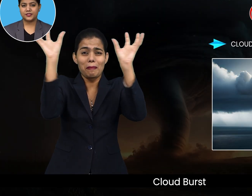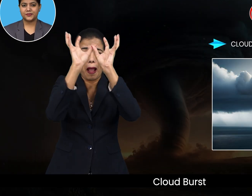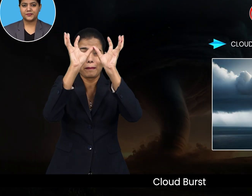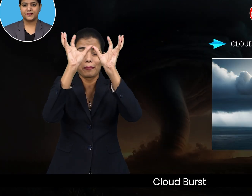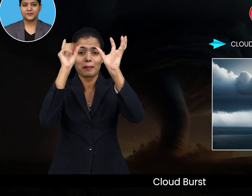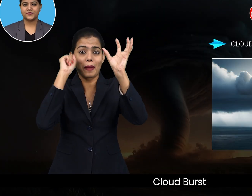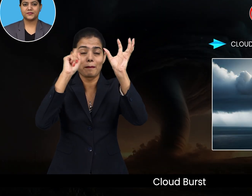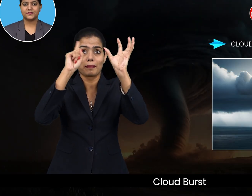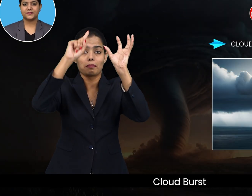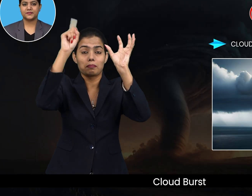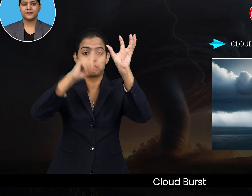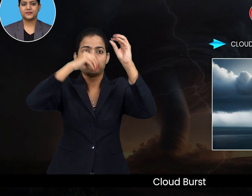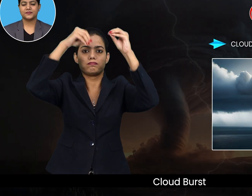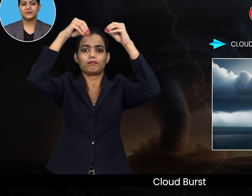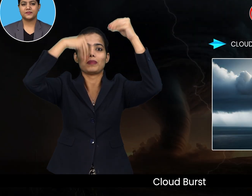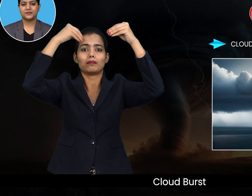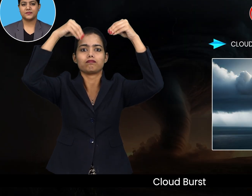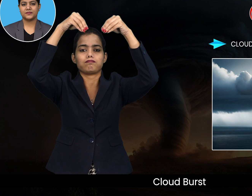cloudburst,